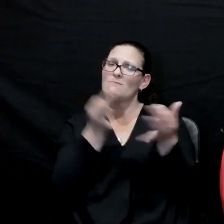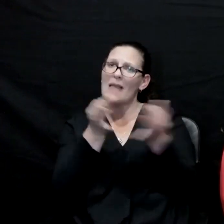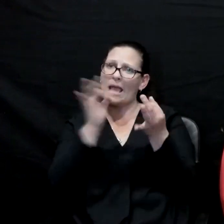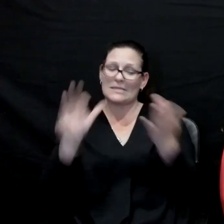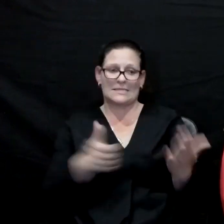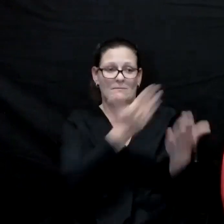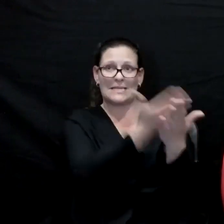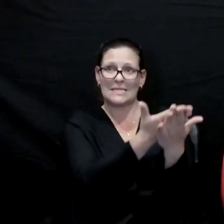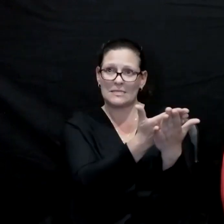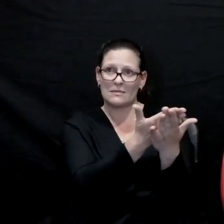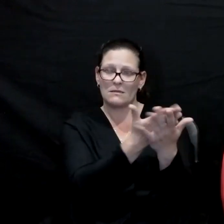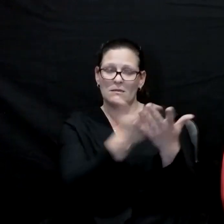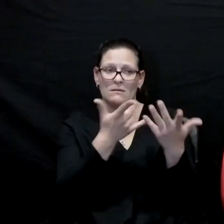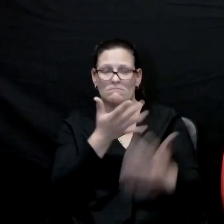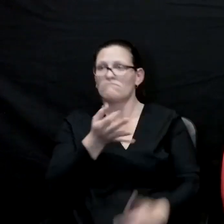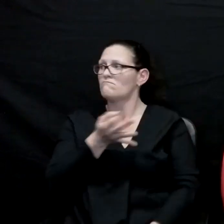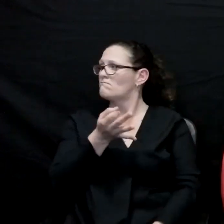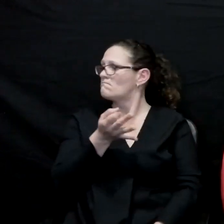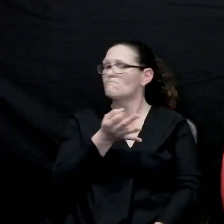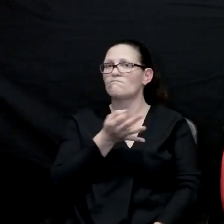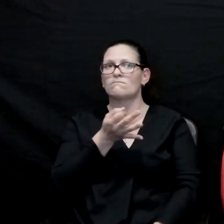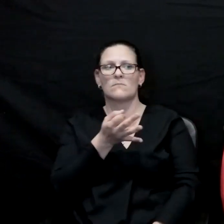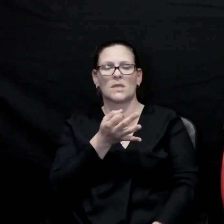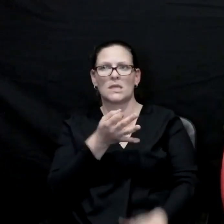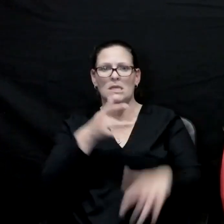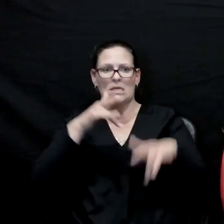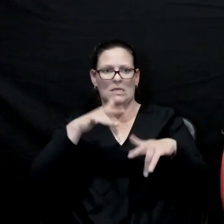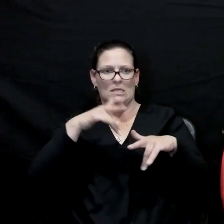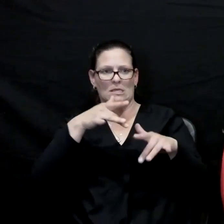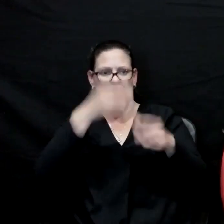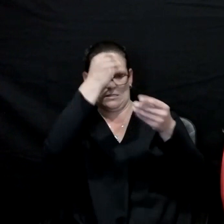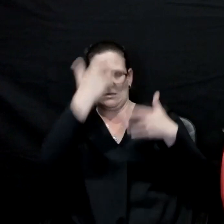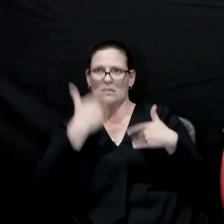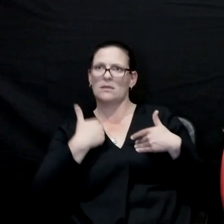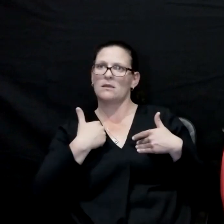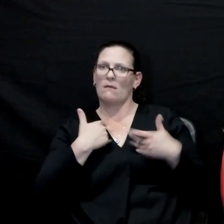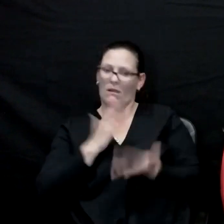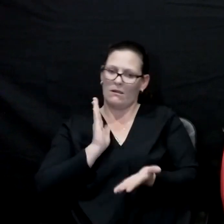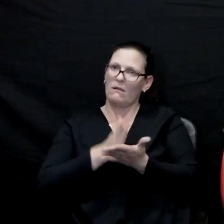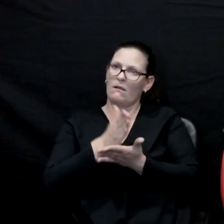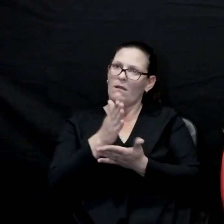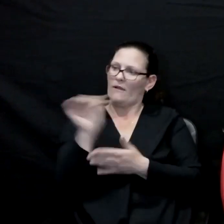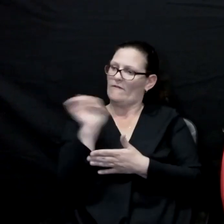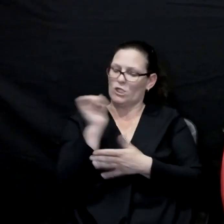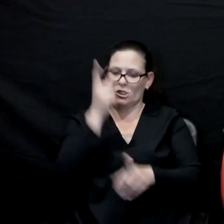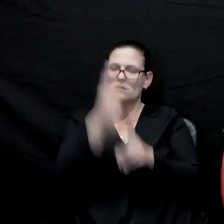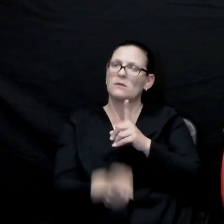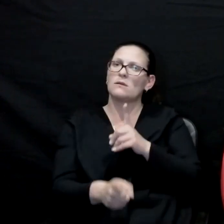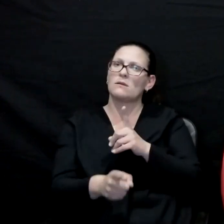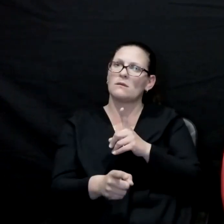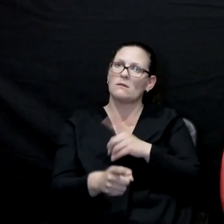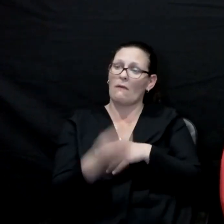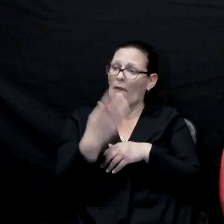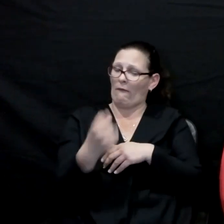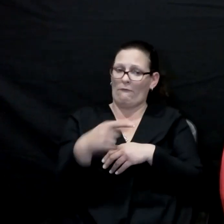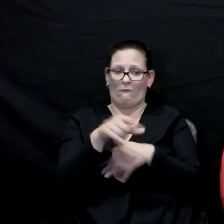notification from the NDIS or NDIA that it's been accepted and the funds are actually in their accounts, and they're left